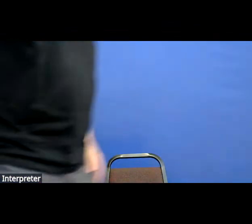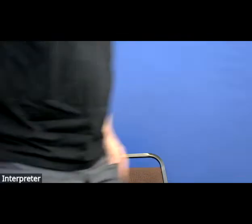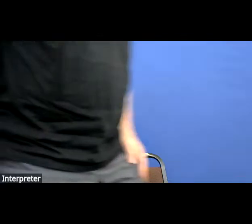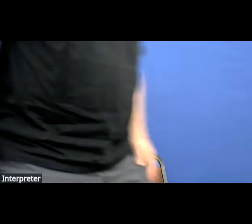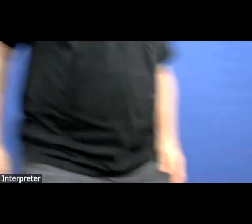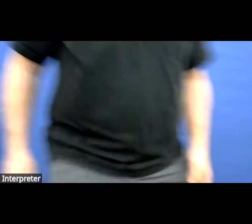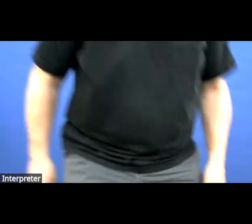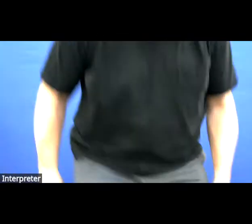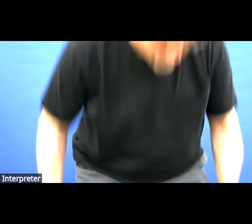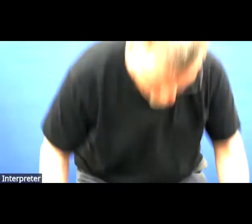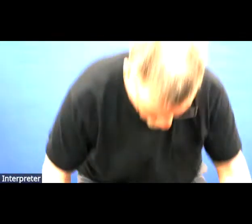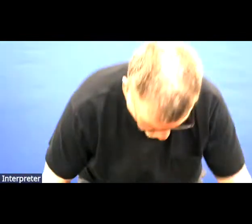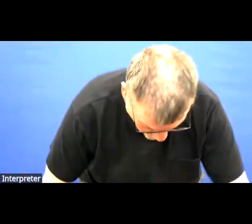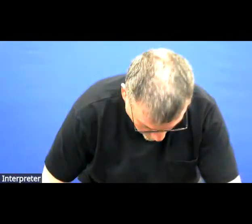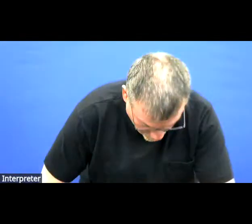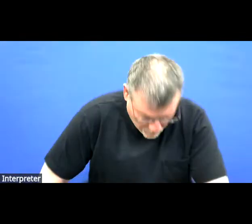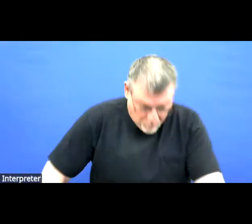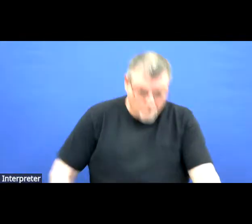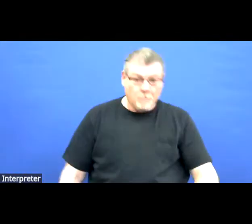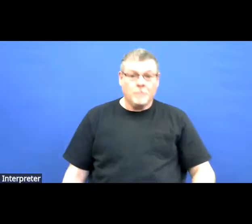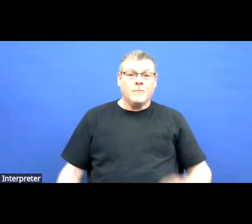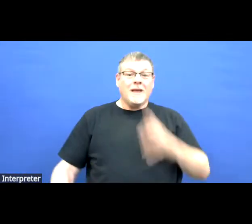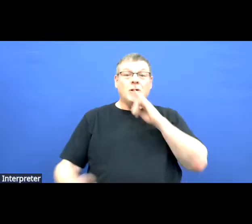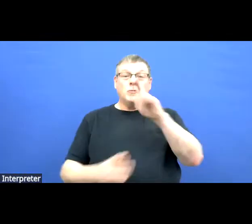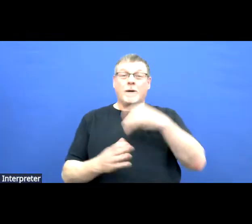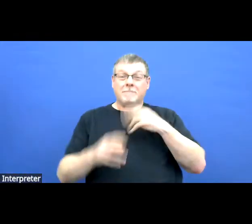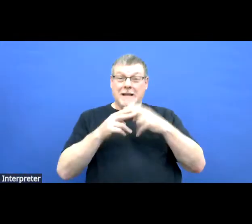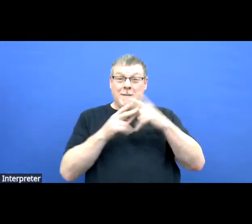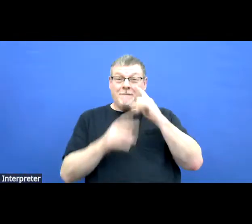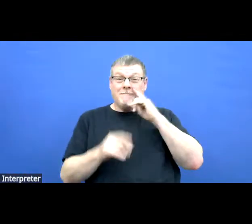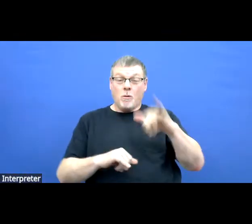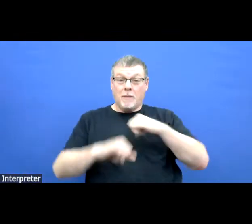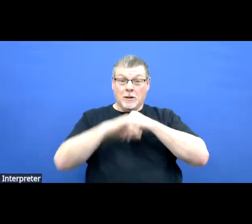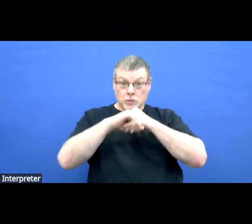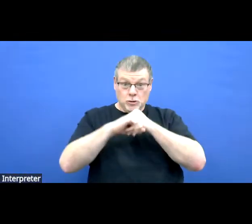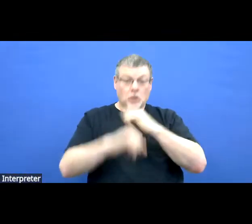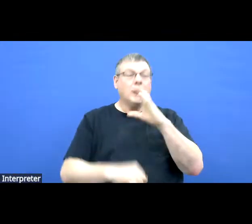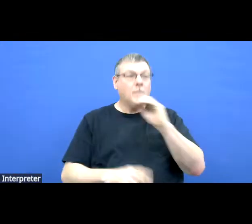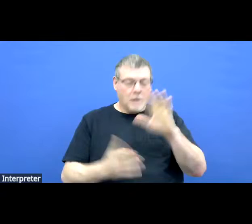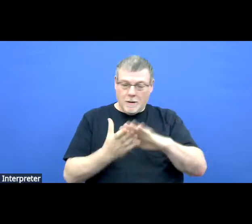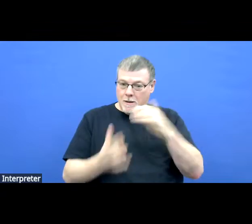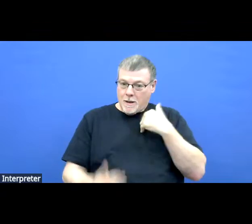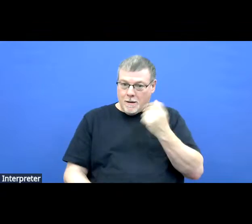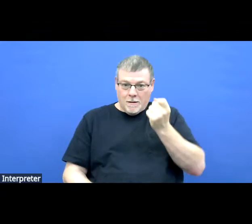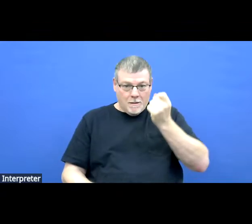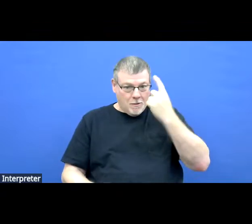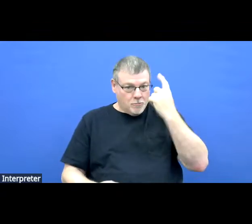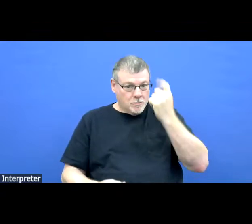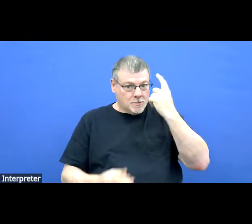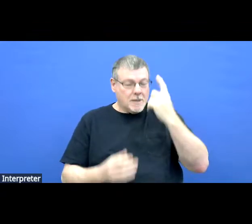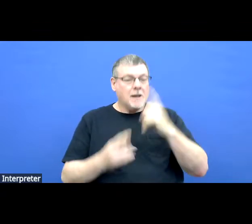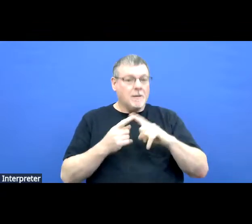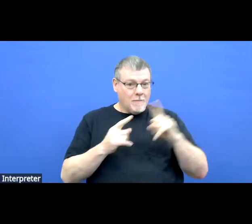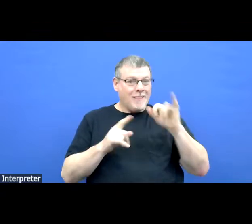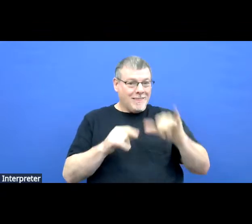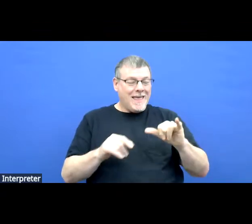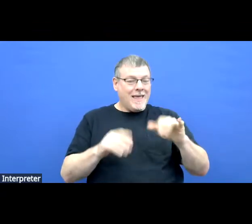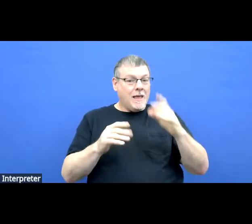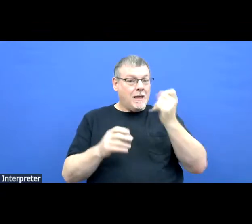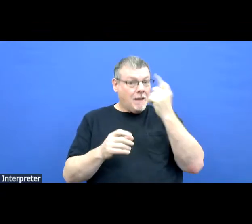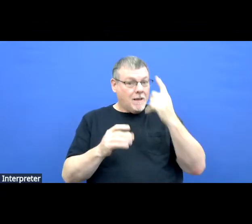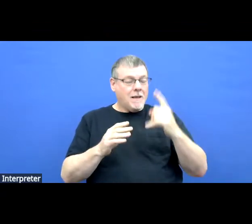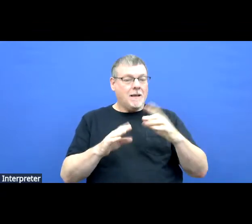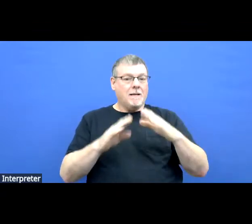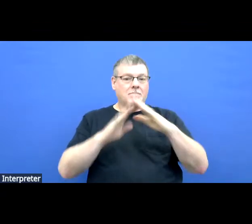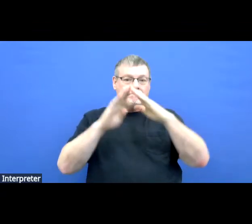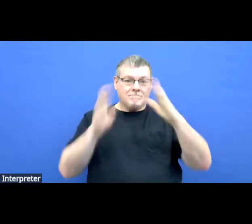people. She That has would, the security company there. I understand that. That's a lot of people with that residential area down. Right, and so those